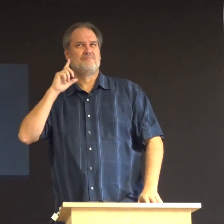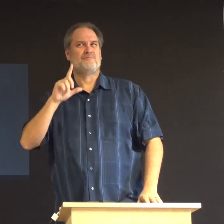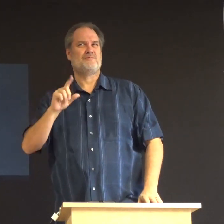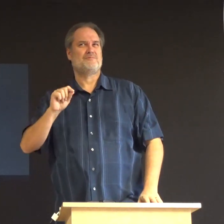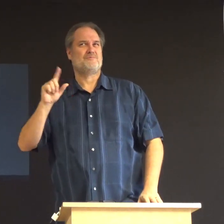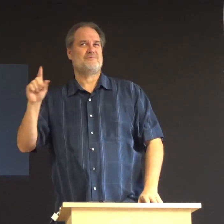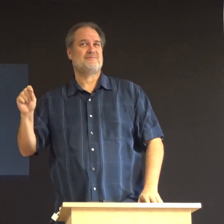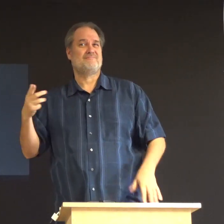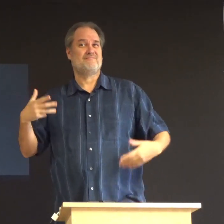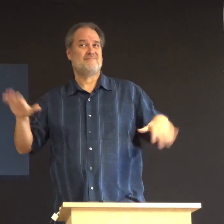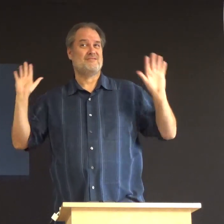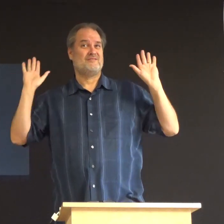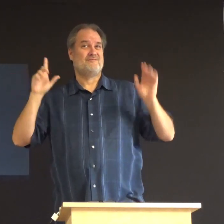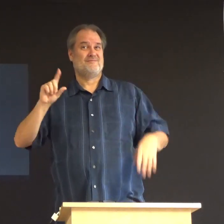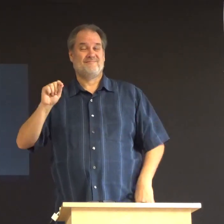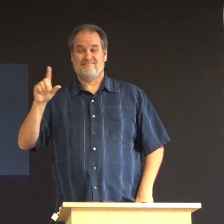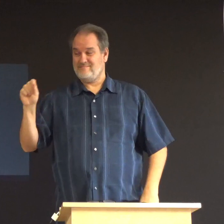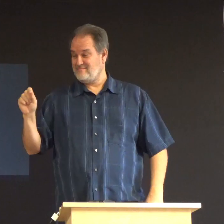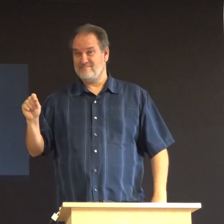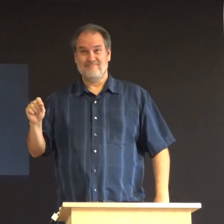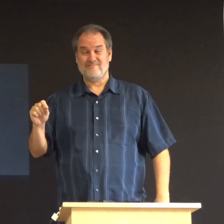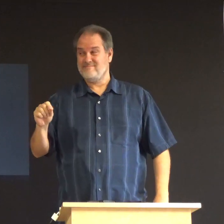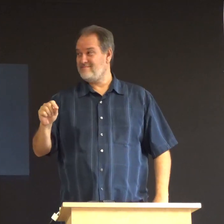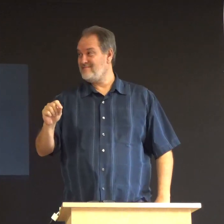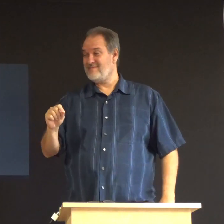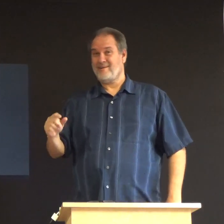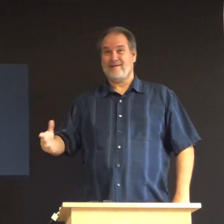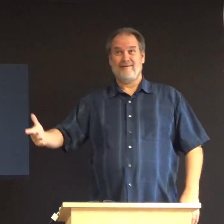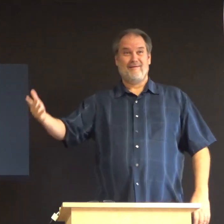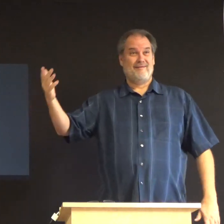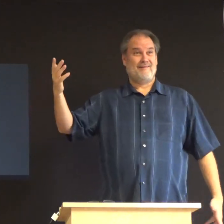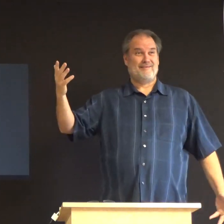in 2020. Okay? It's not that long ago.